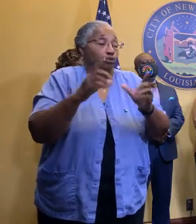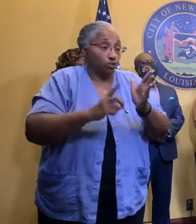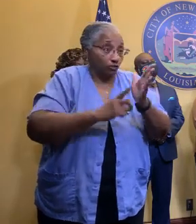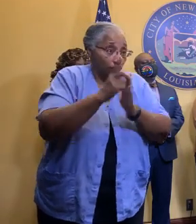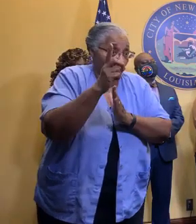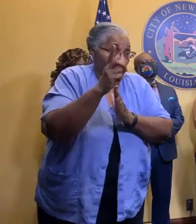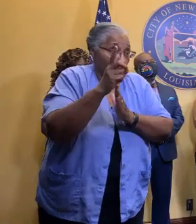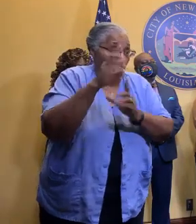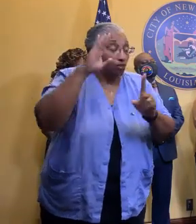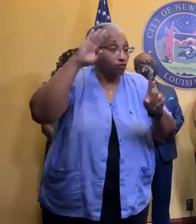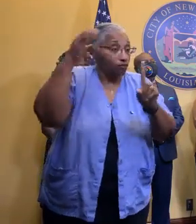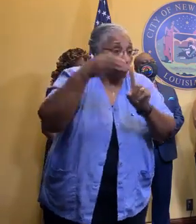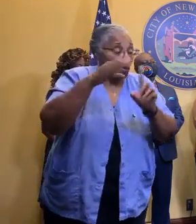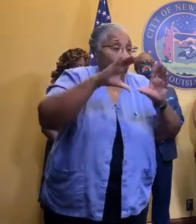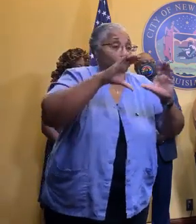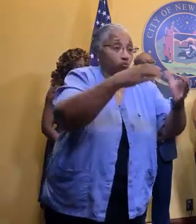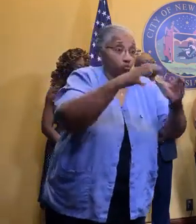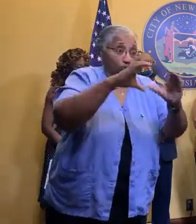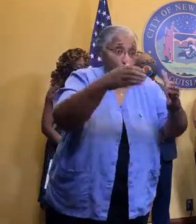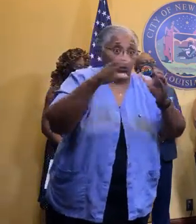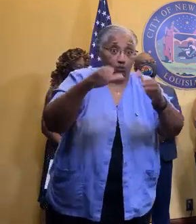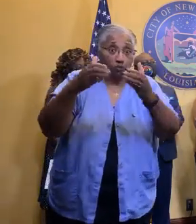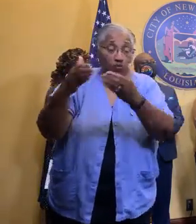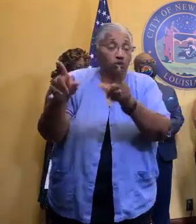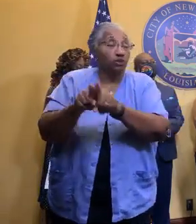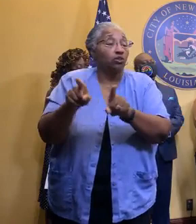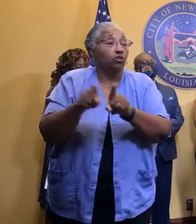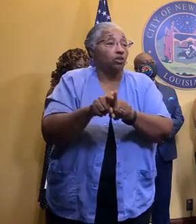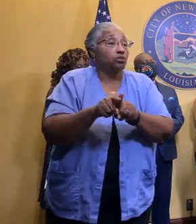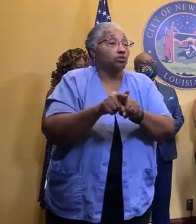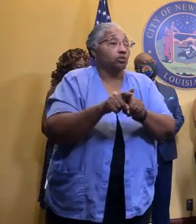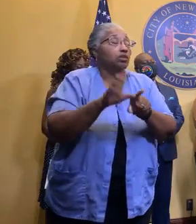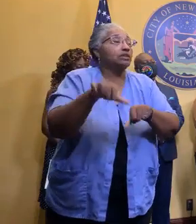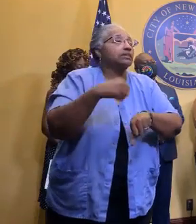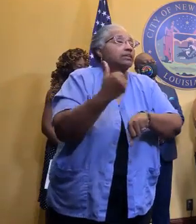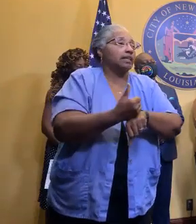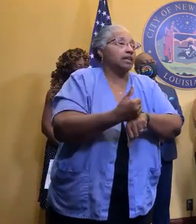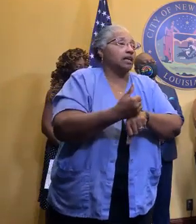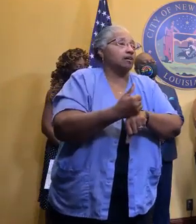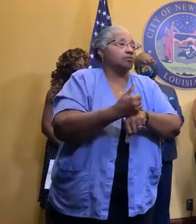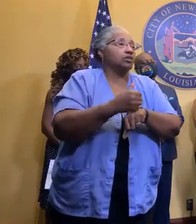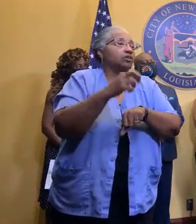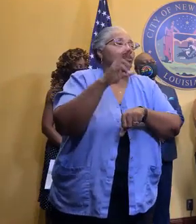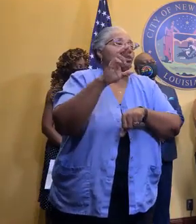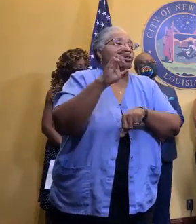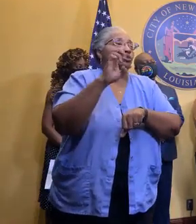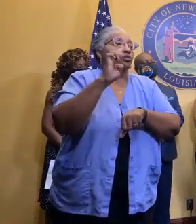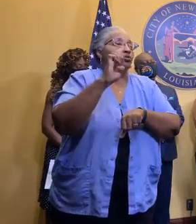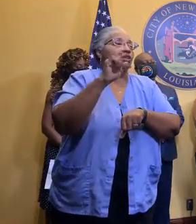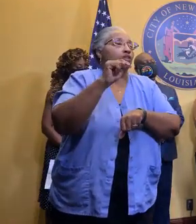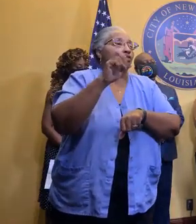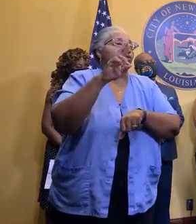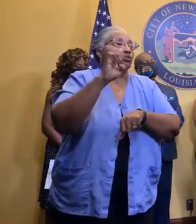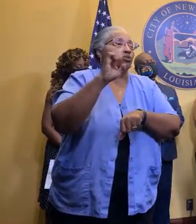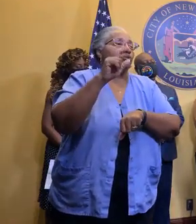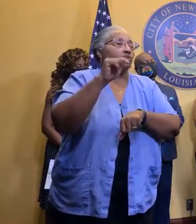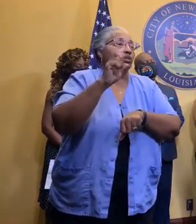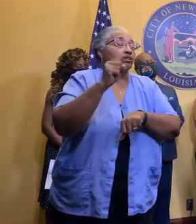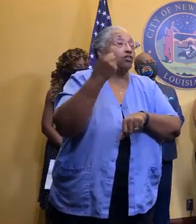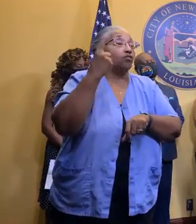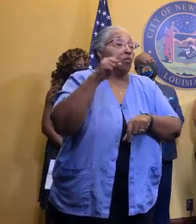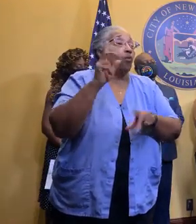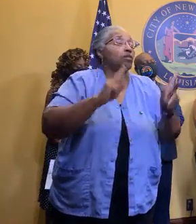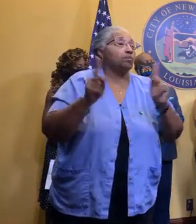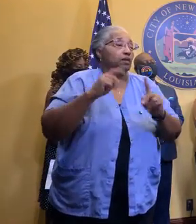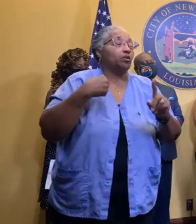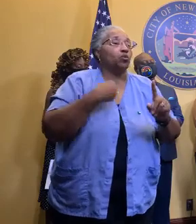develop focus groups and to formulate retreats for the people that we will recruit from